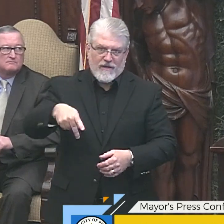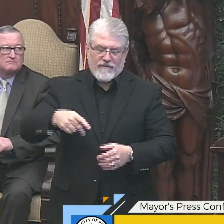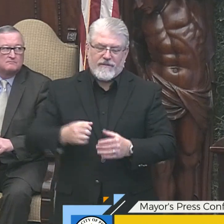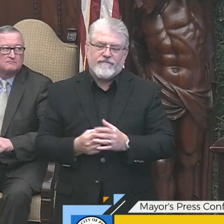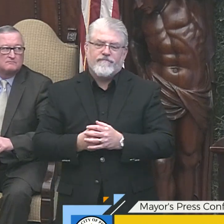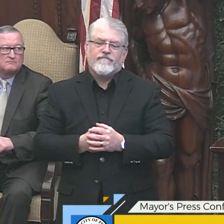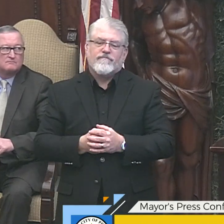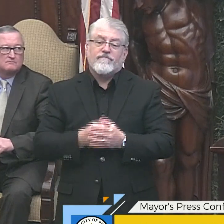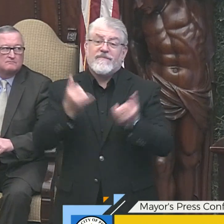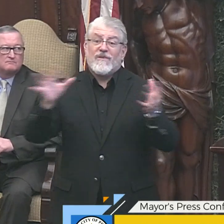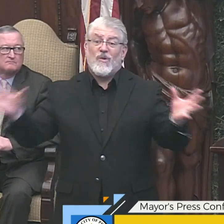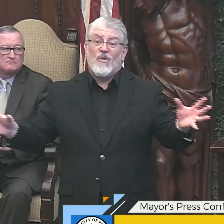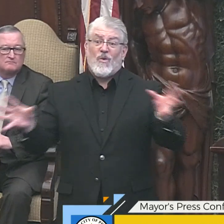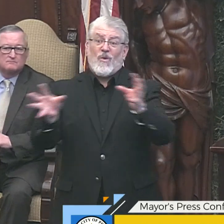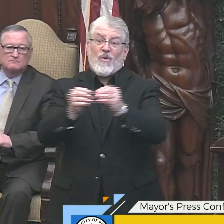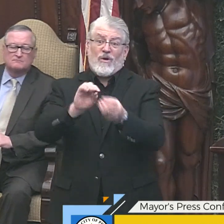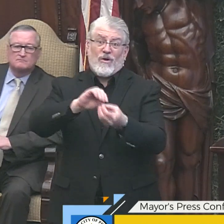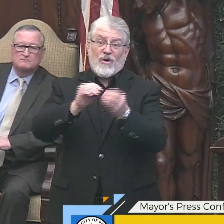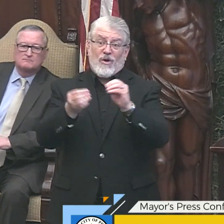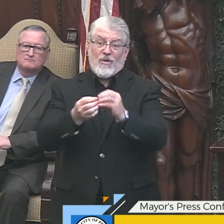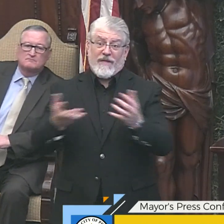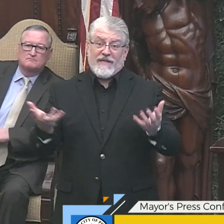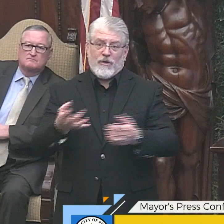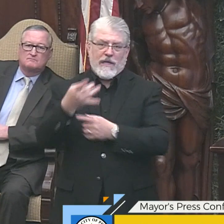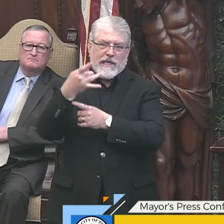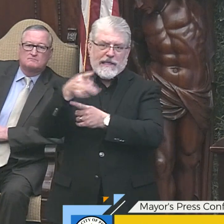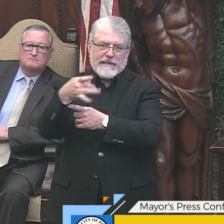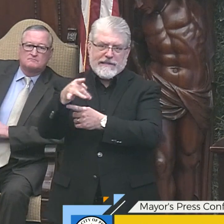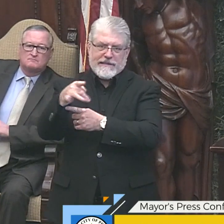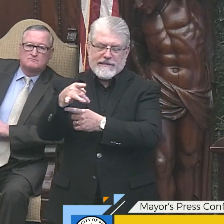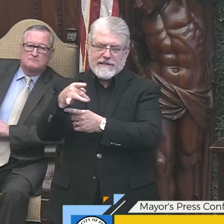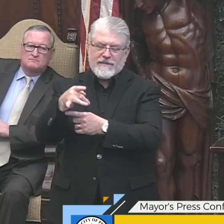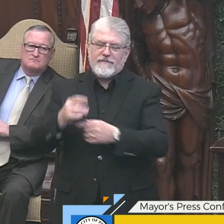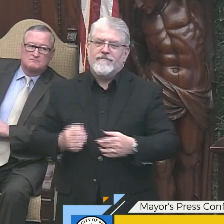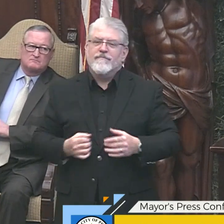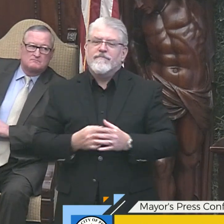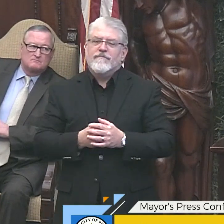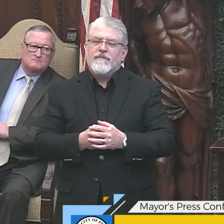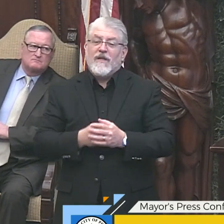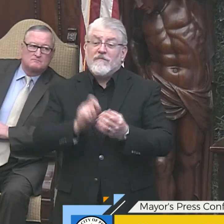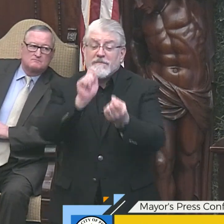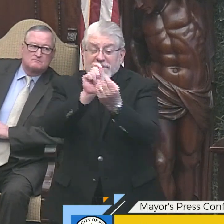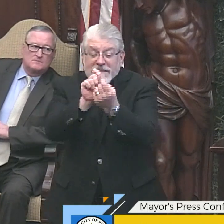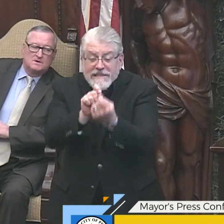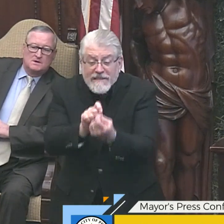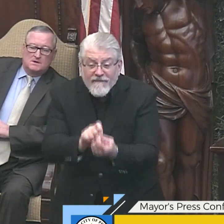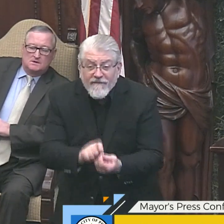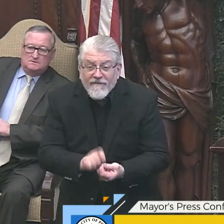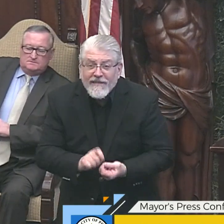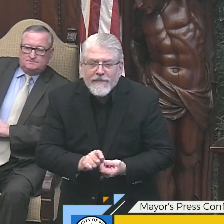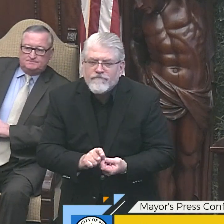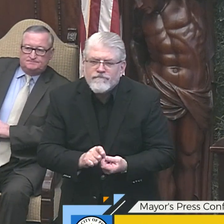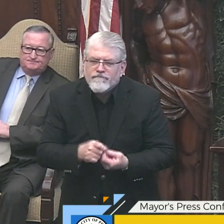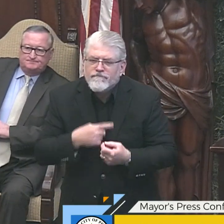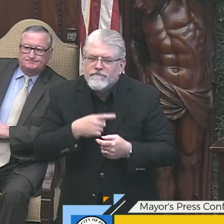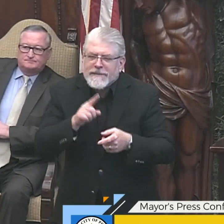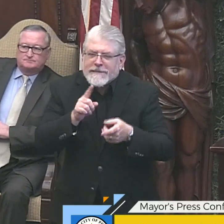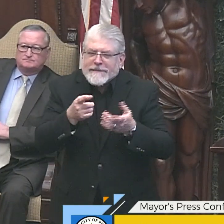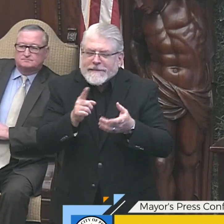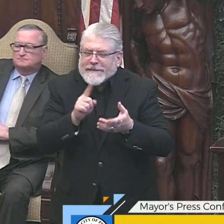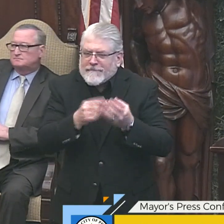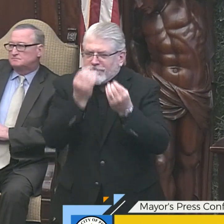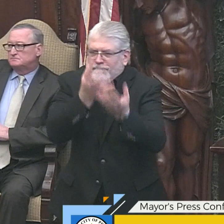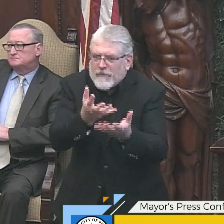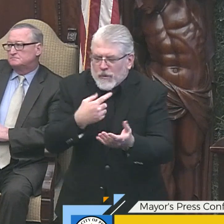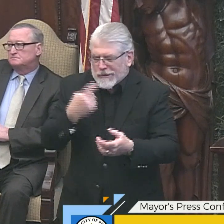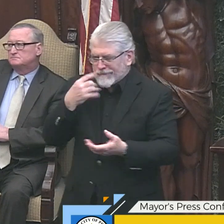the beginning of this to 18. I can't give you details on the individual cases. Many of them we just learned about this morning, but I can tell you